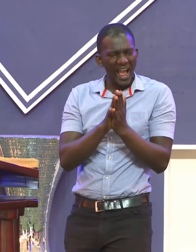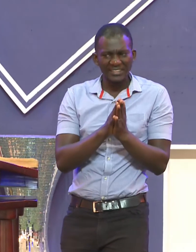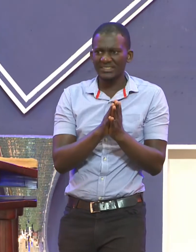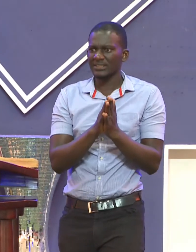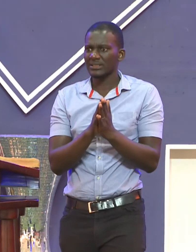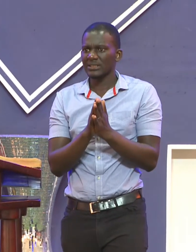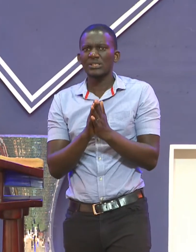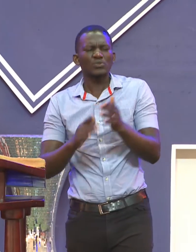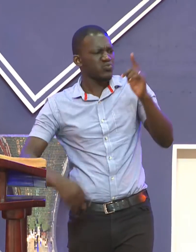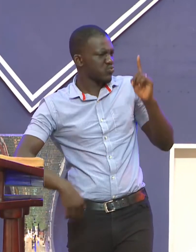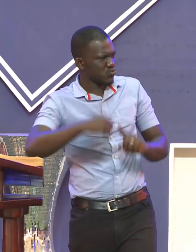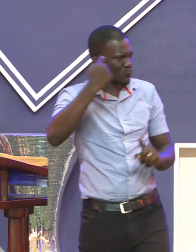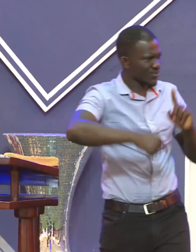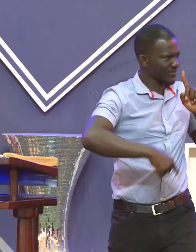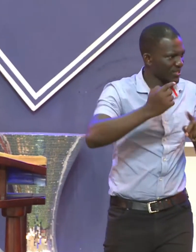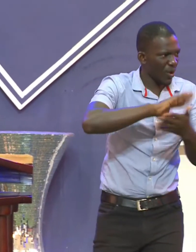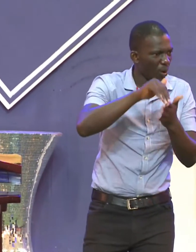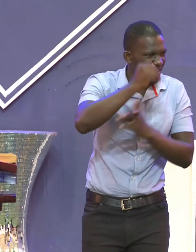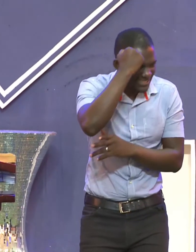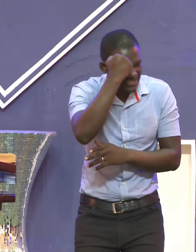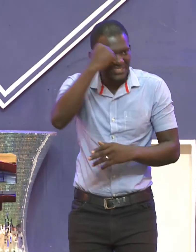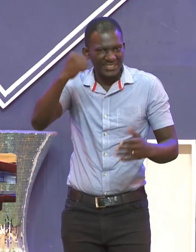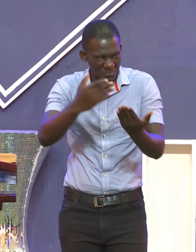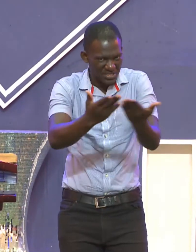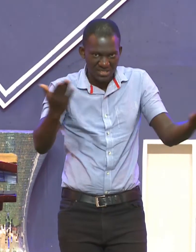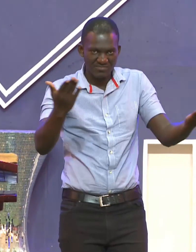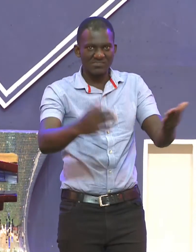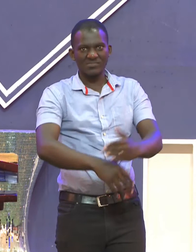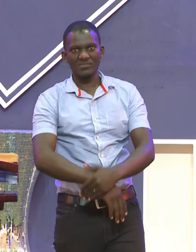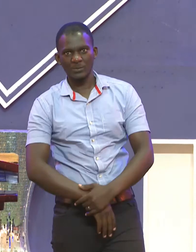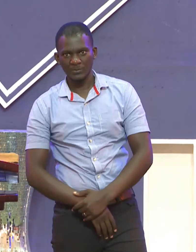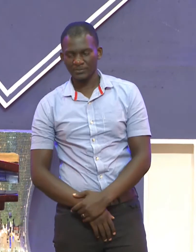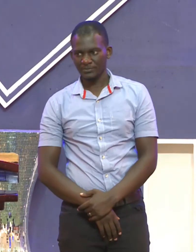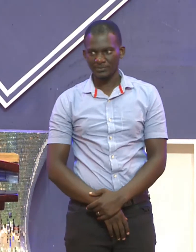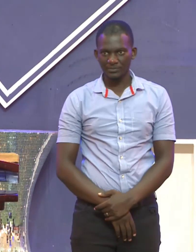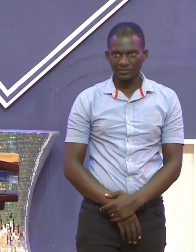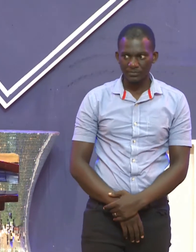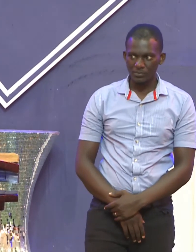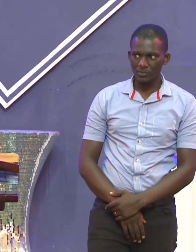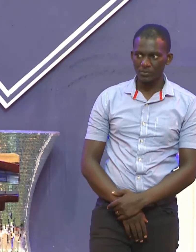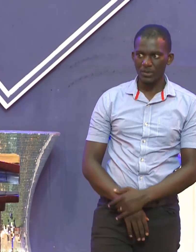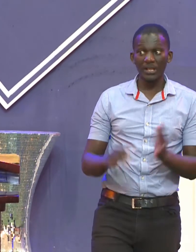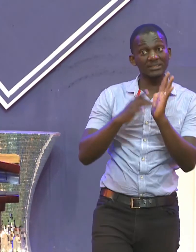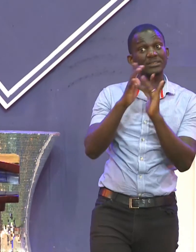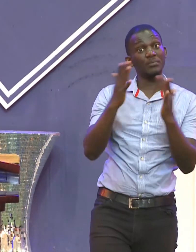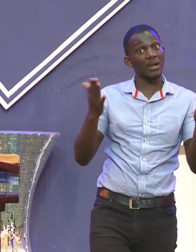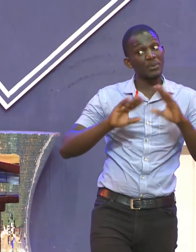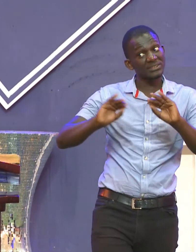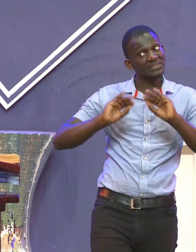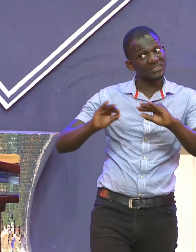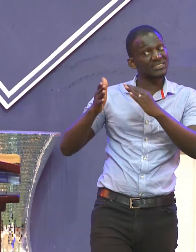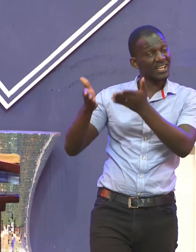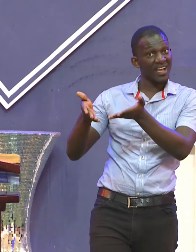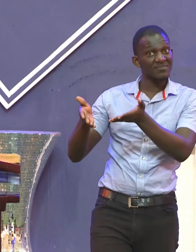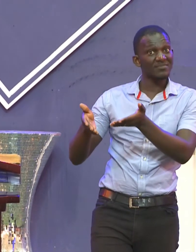priority. Okuwangula obujemu bonna oba butwetolodde. Overcome all the disobedience that is around Bible us. Bible wete wesomeseza. And that is how the